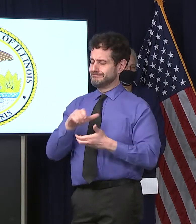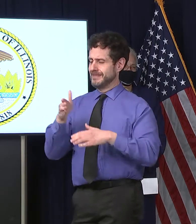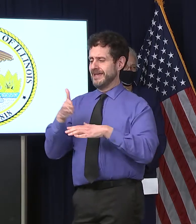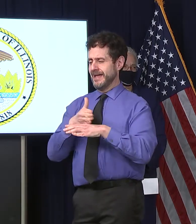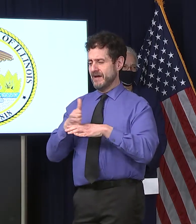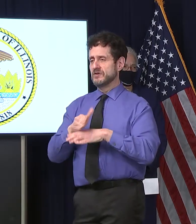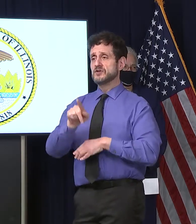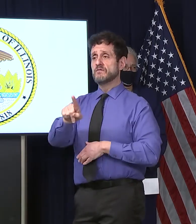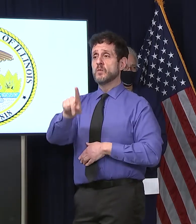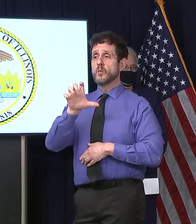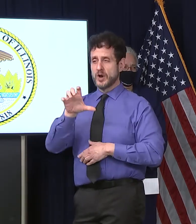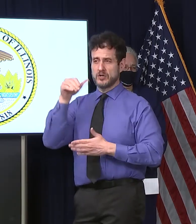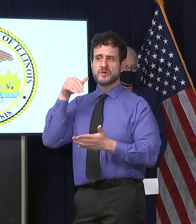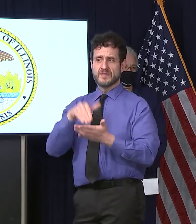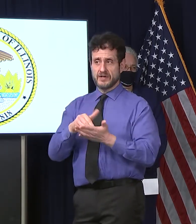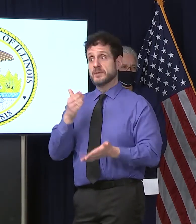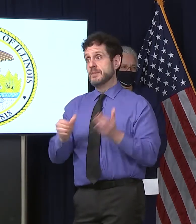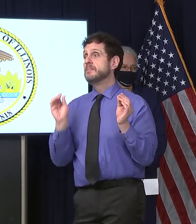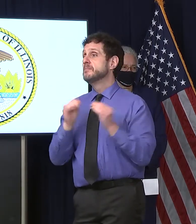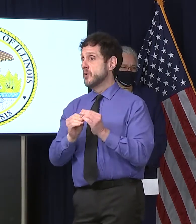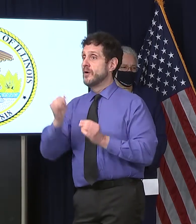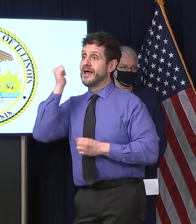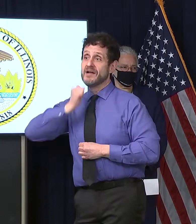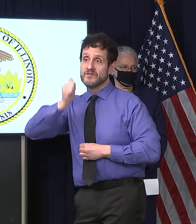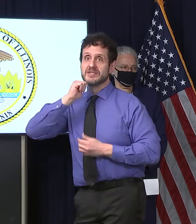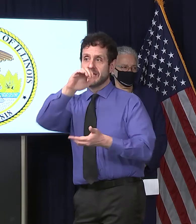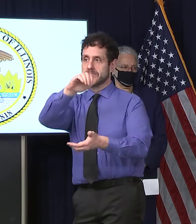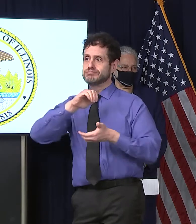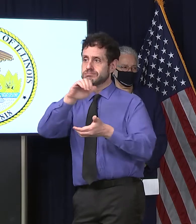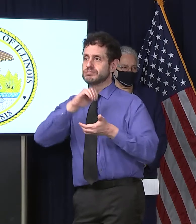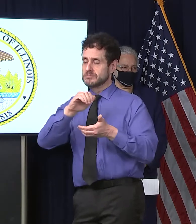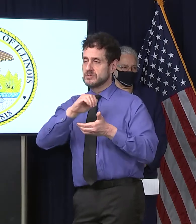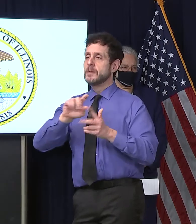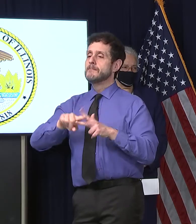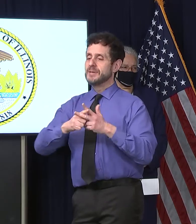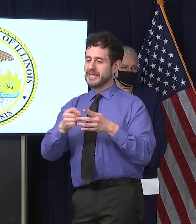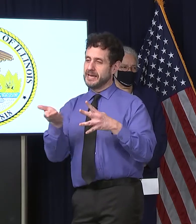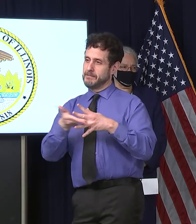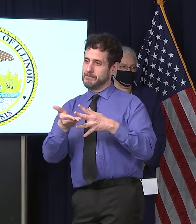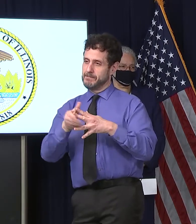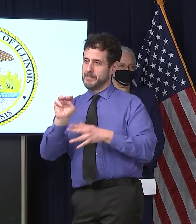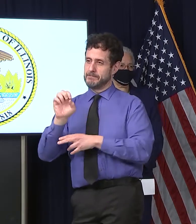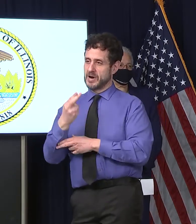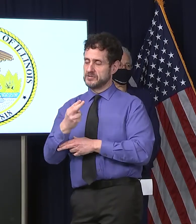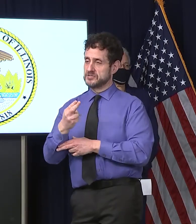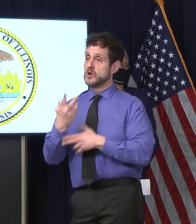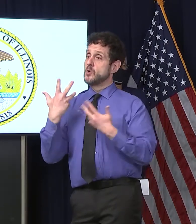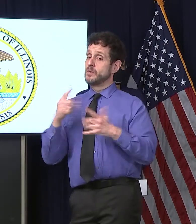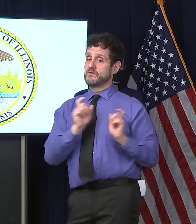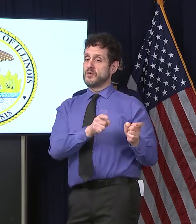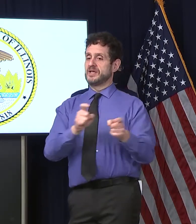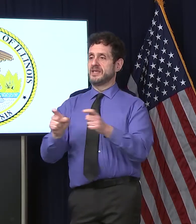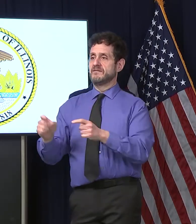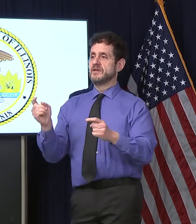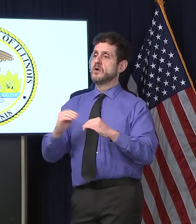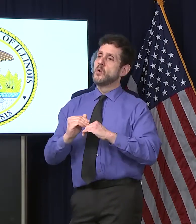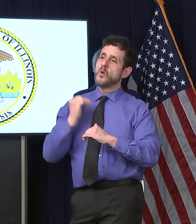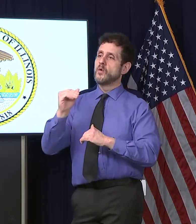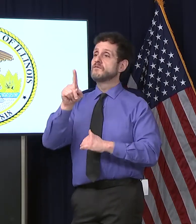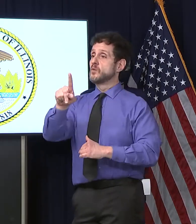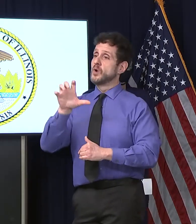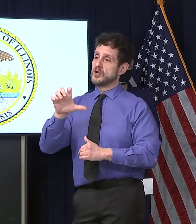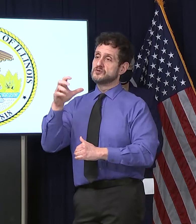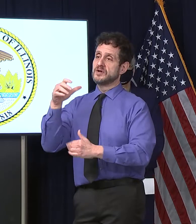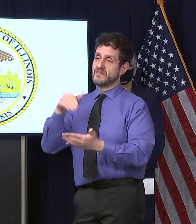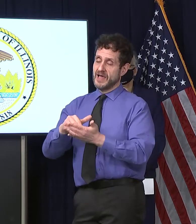least 100,000 doses per day by mid-March. And we've administered more than 100,000 doses in